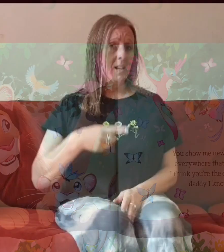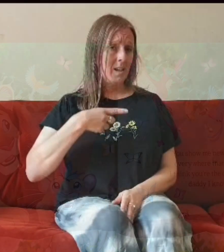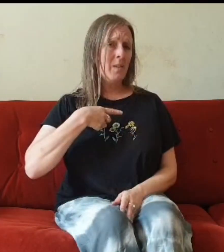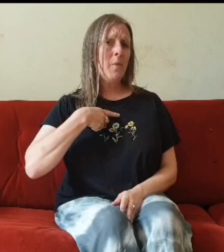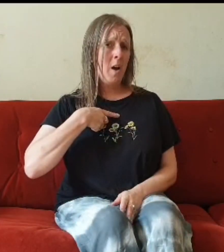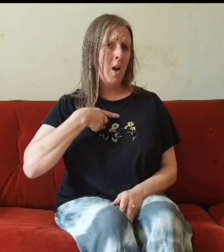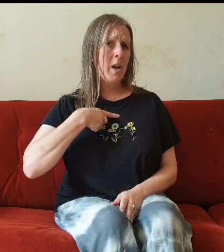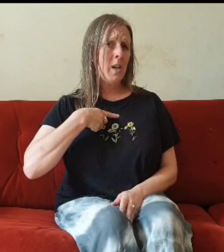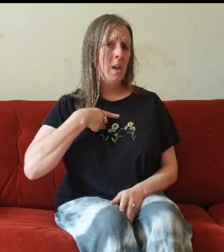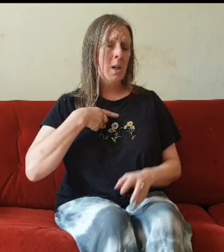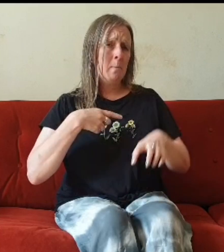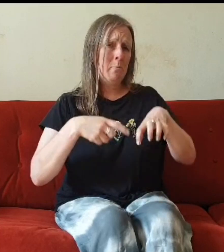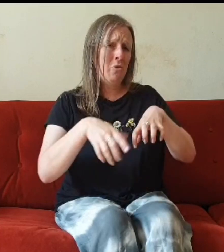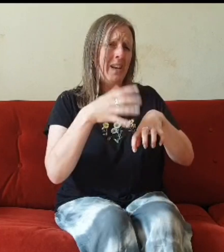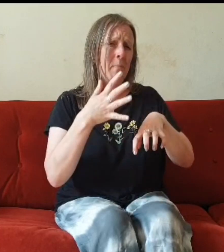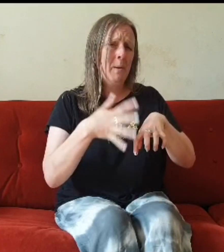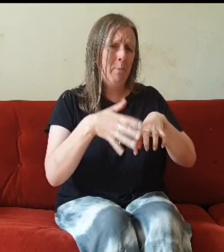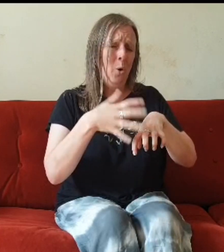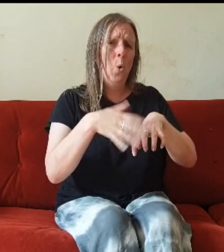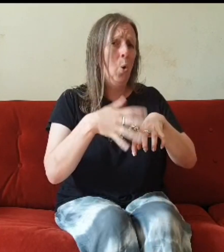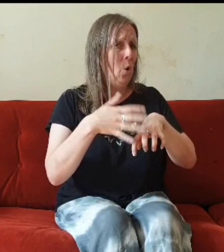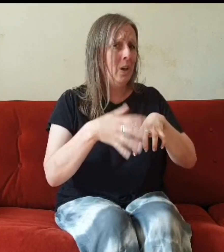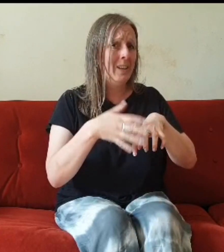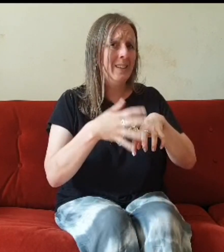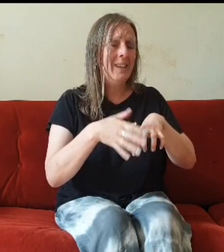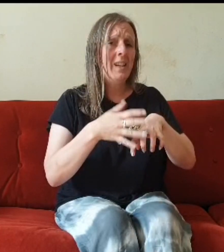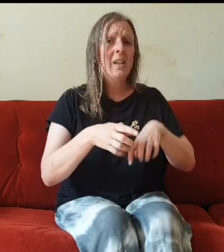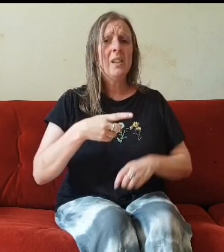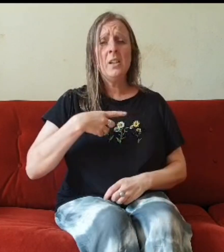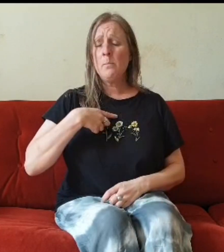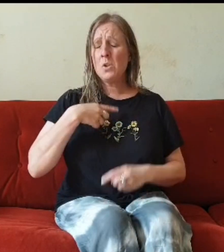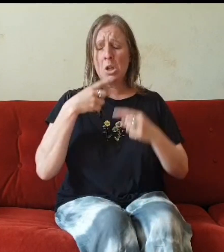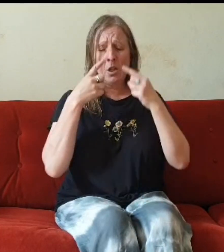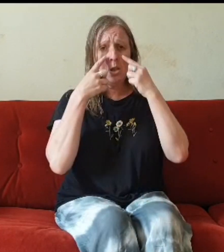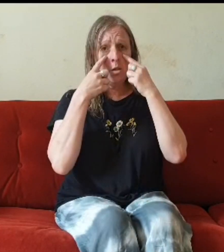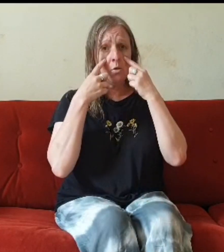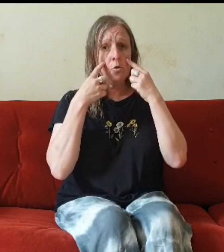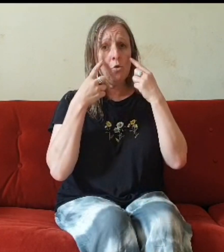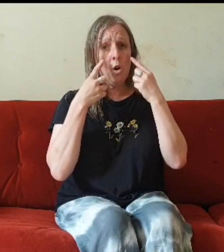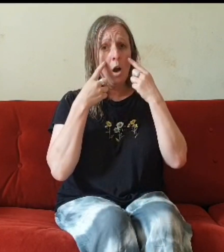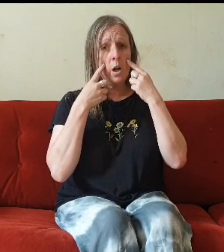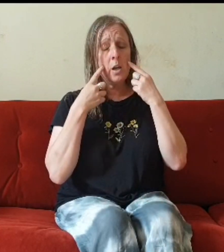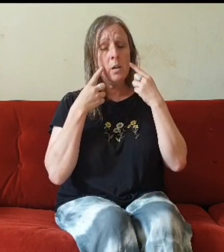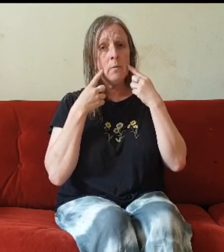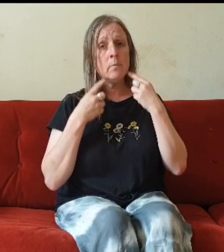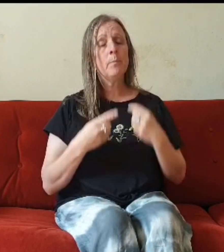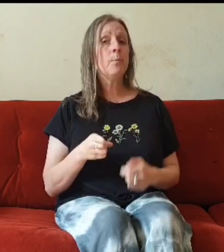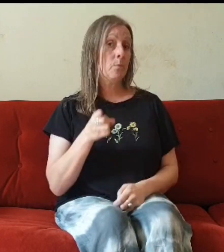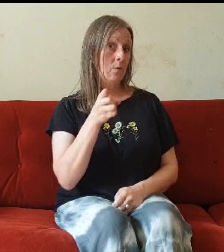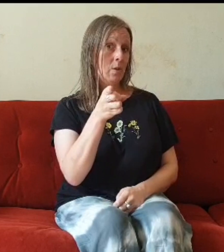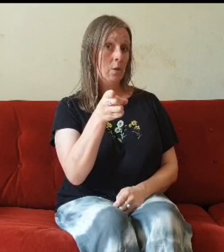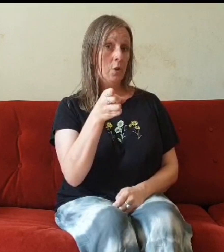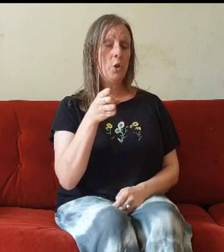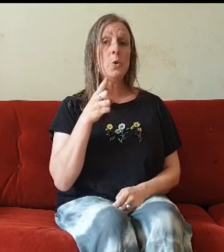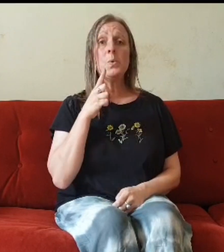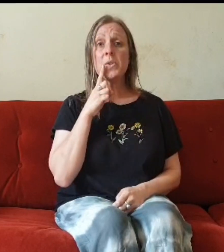If I prick my paw and I'm starting to cry, you